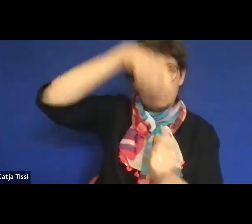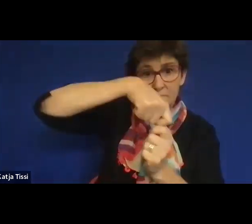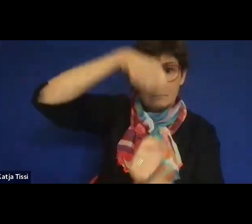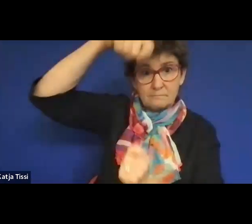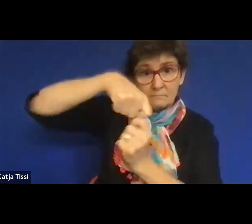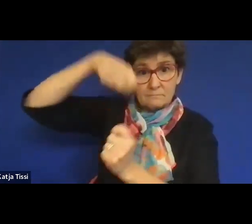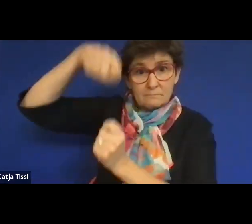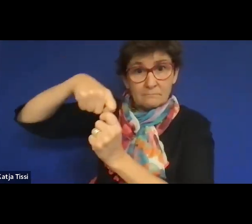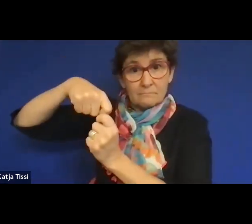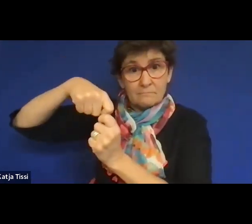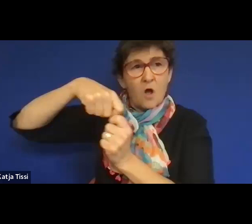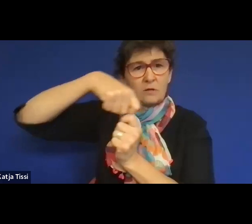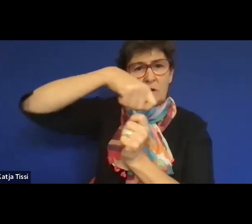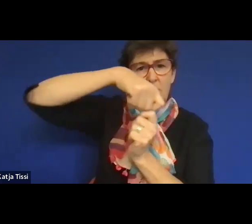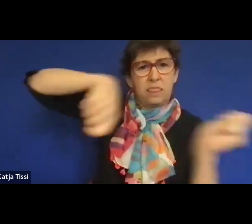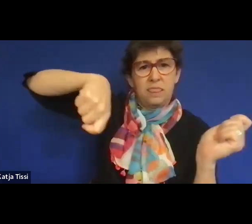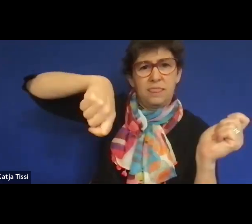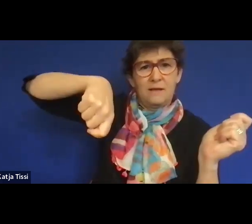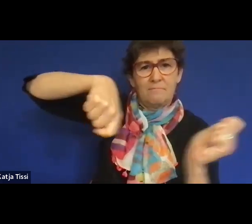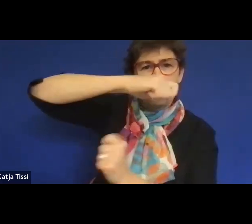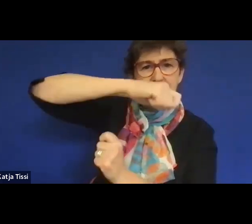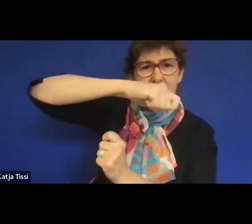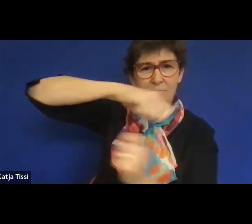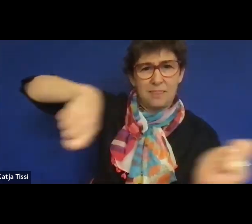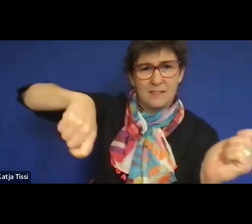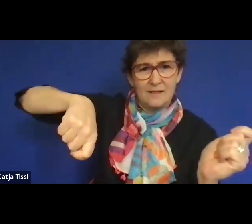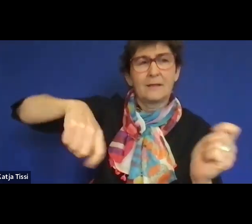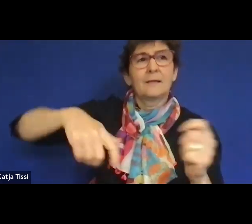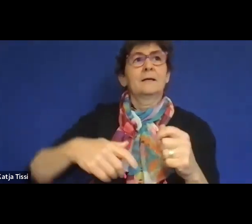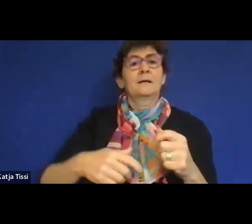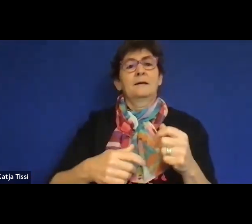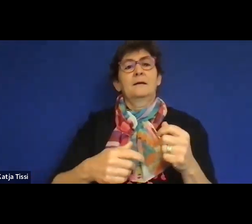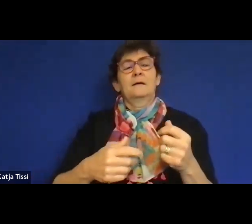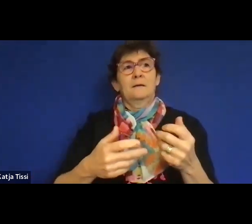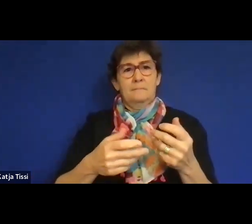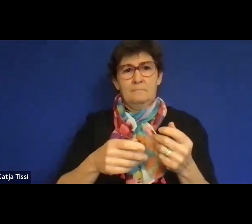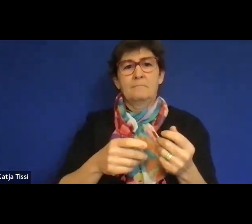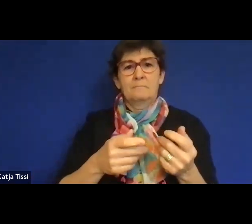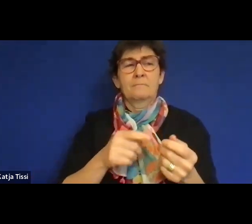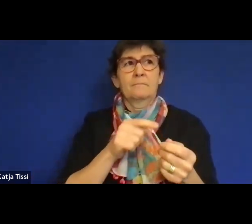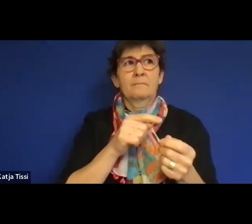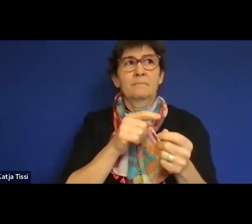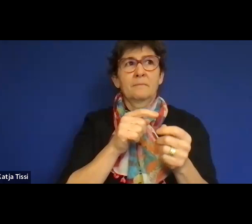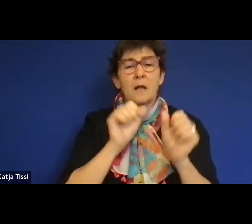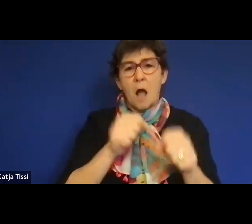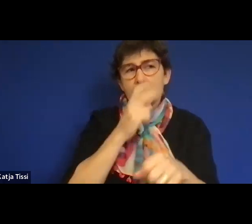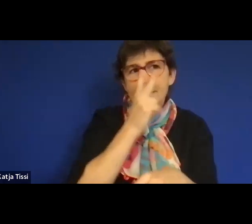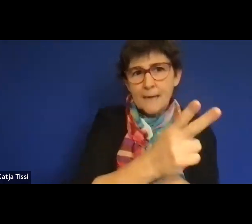We also look at it in terms of the non-manuals that are shown at that time. Do they match up or are they mismatched?